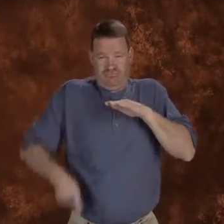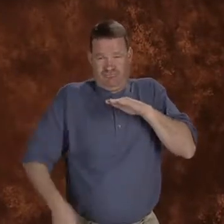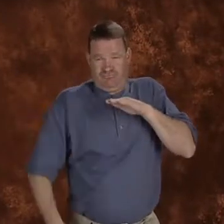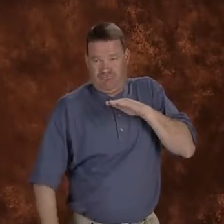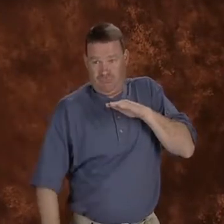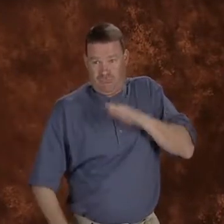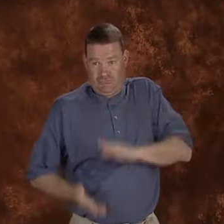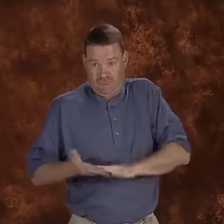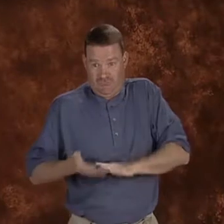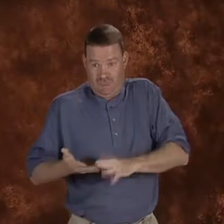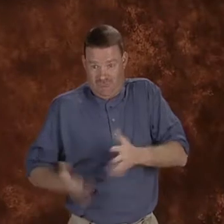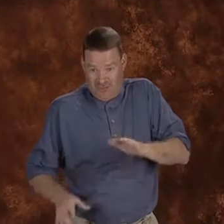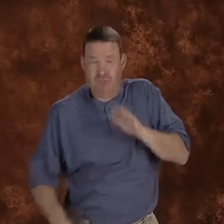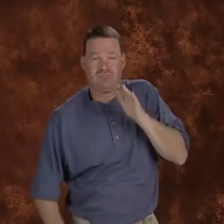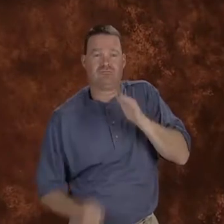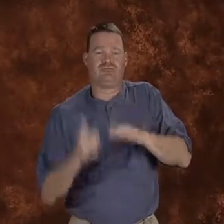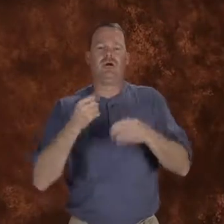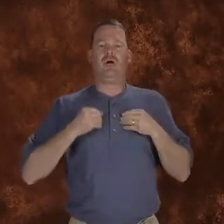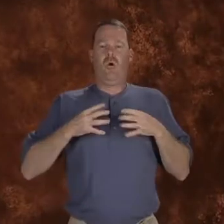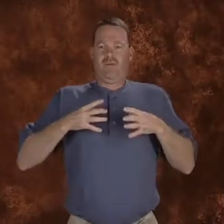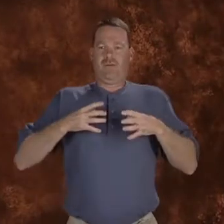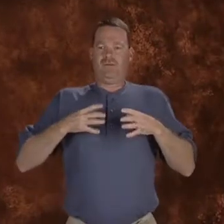heart.